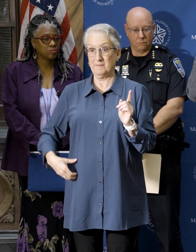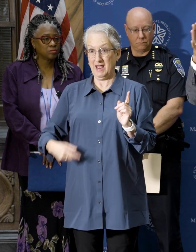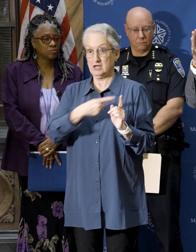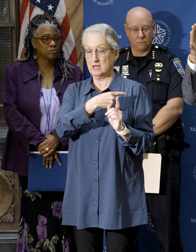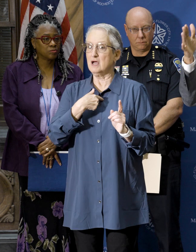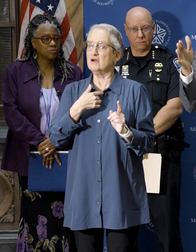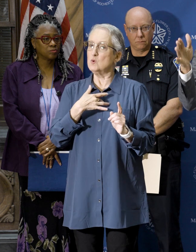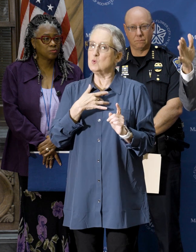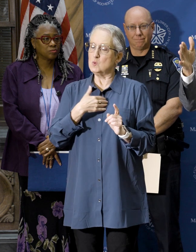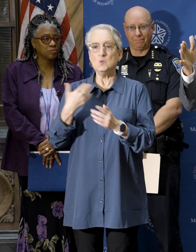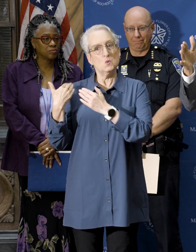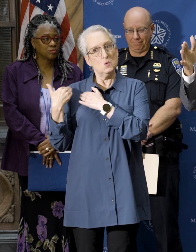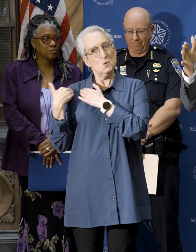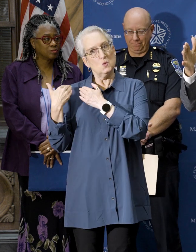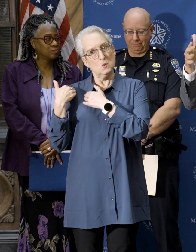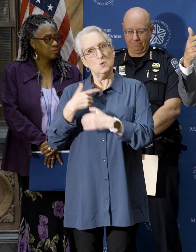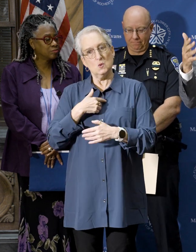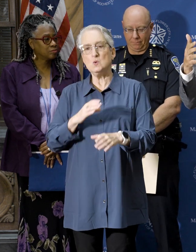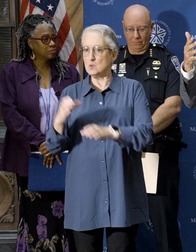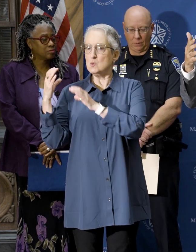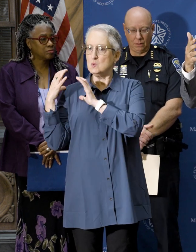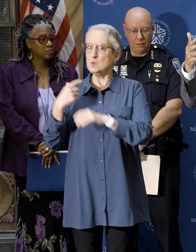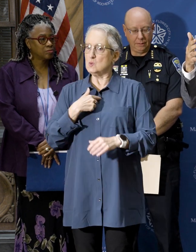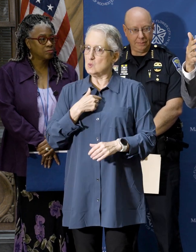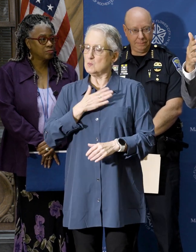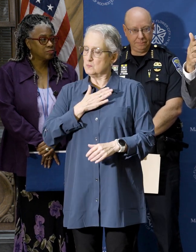reason, the goalposts get moved. And this happens a lot